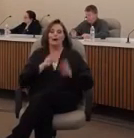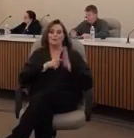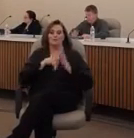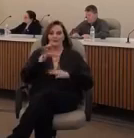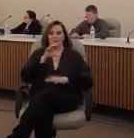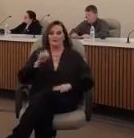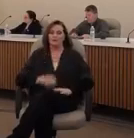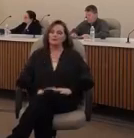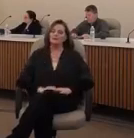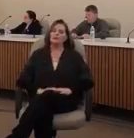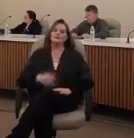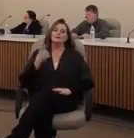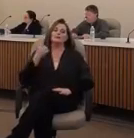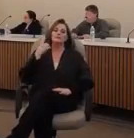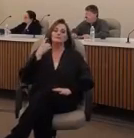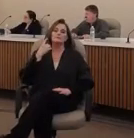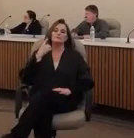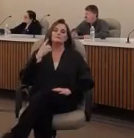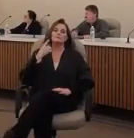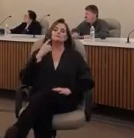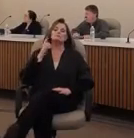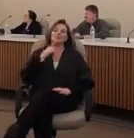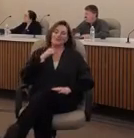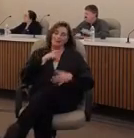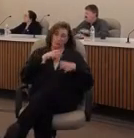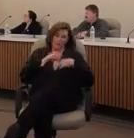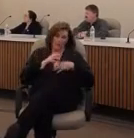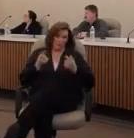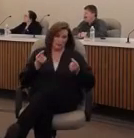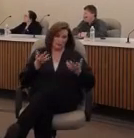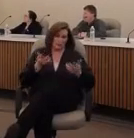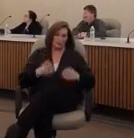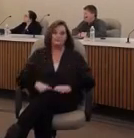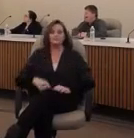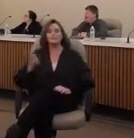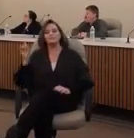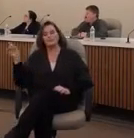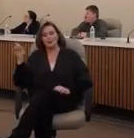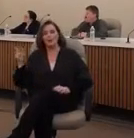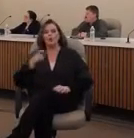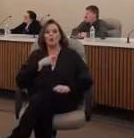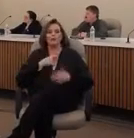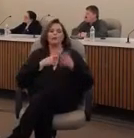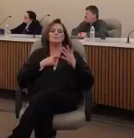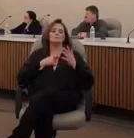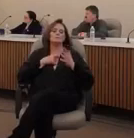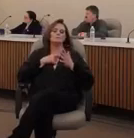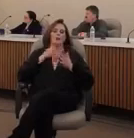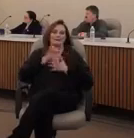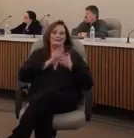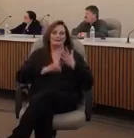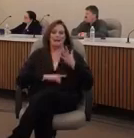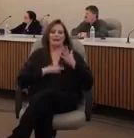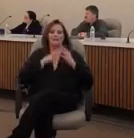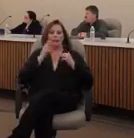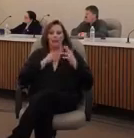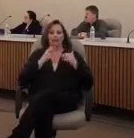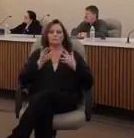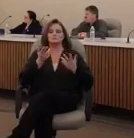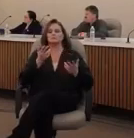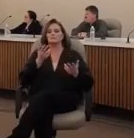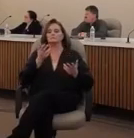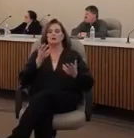Could you talk to us about what you're looking to do? So we're a design build landscape snow plowing